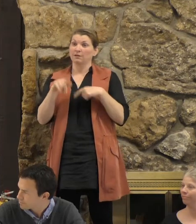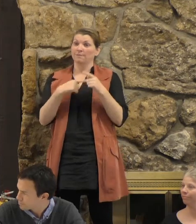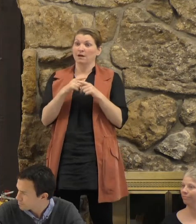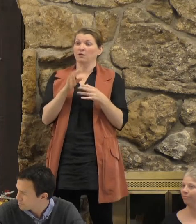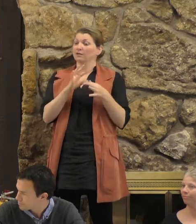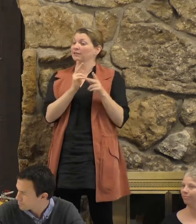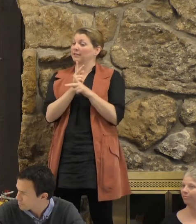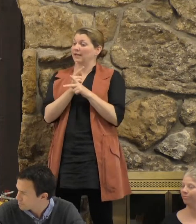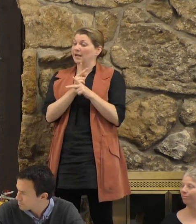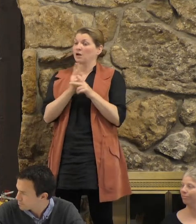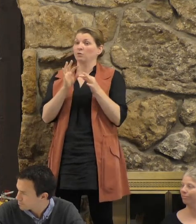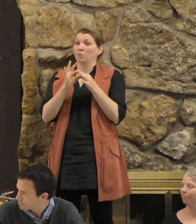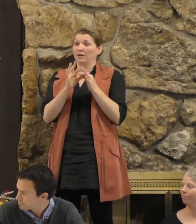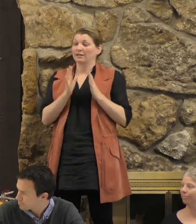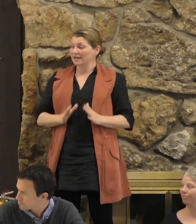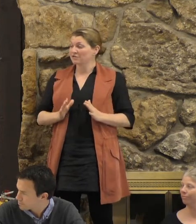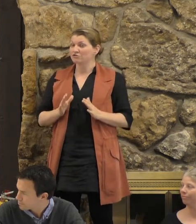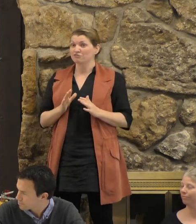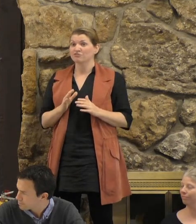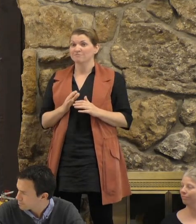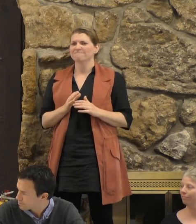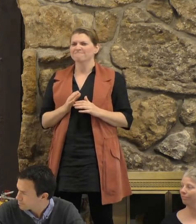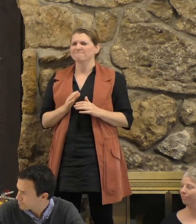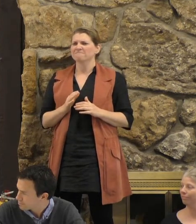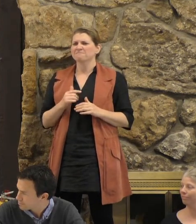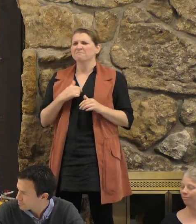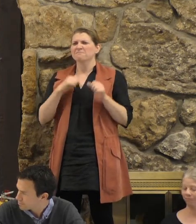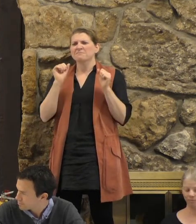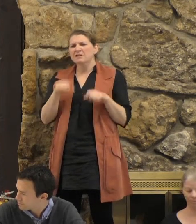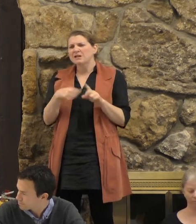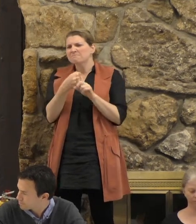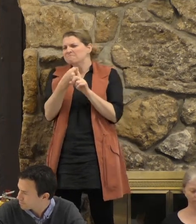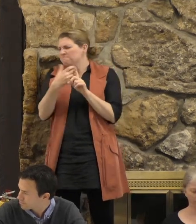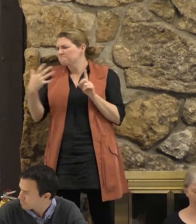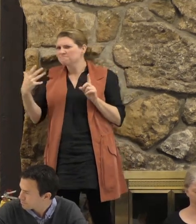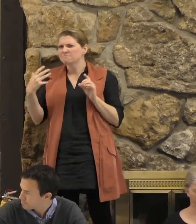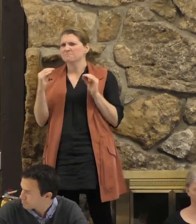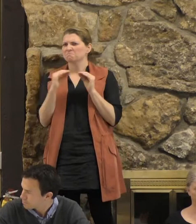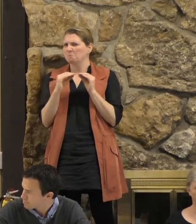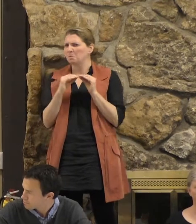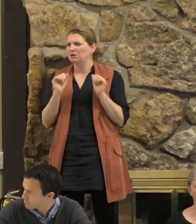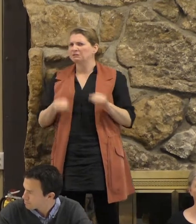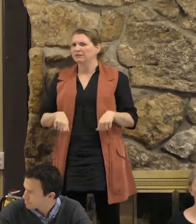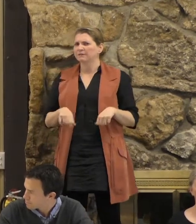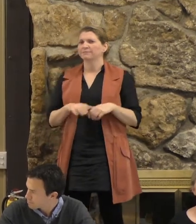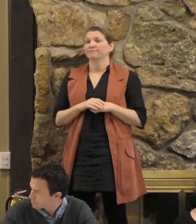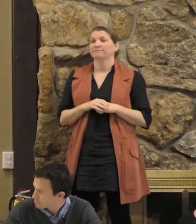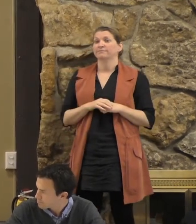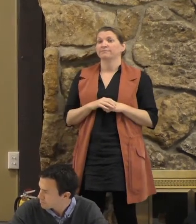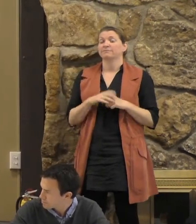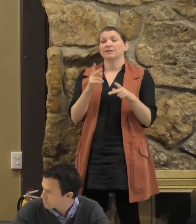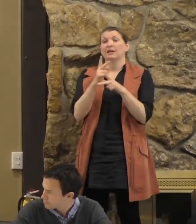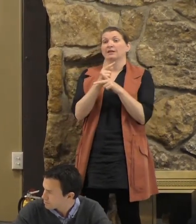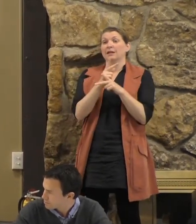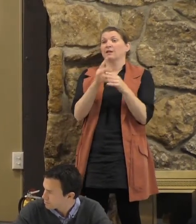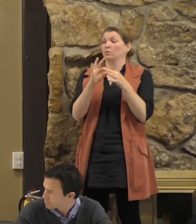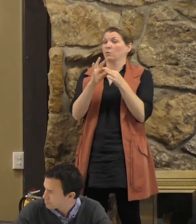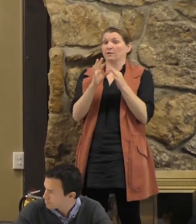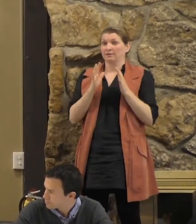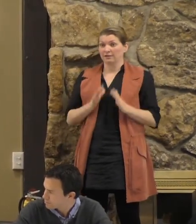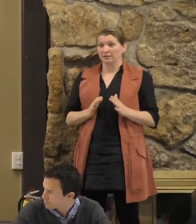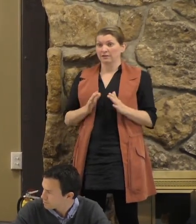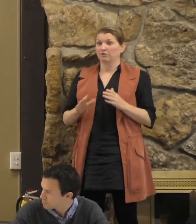bit more detail about that. Care coordination is an added benefit for those who receive